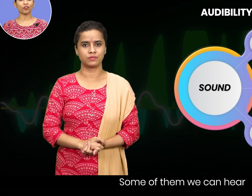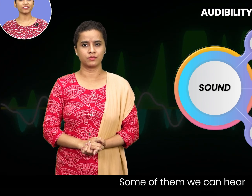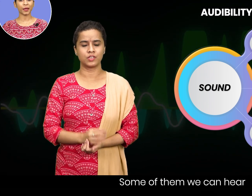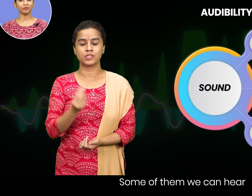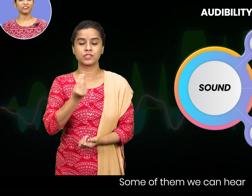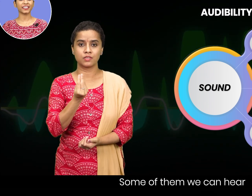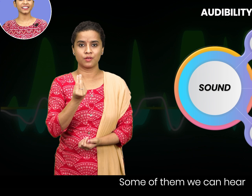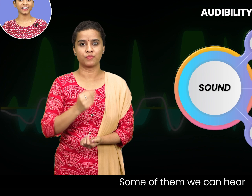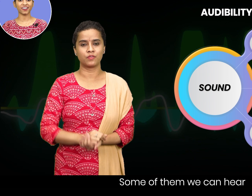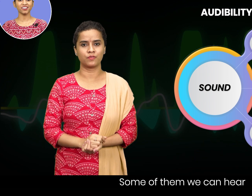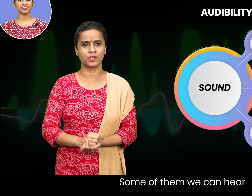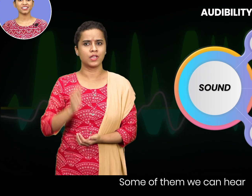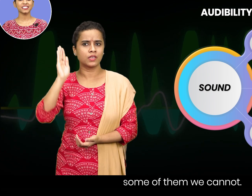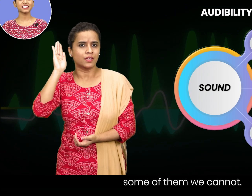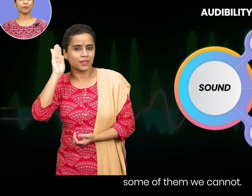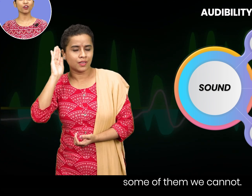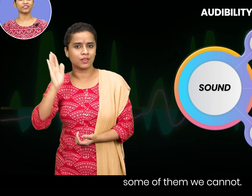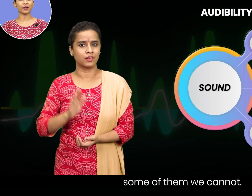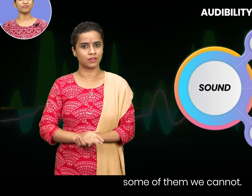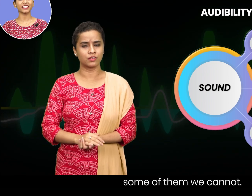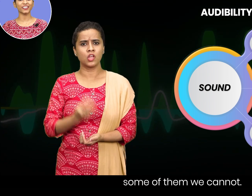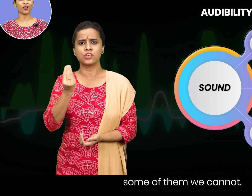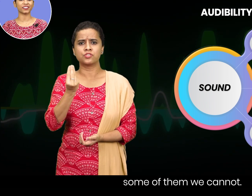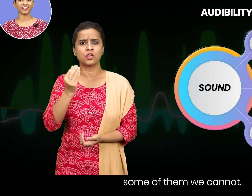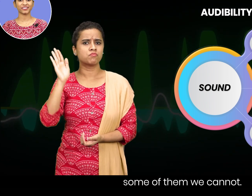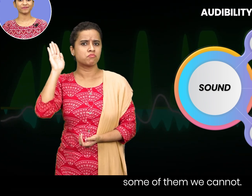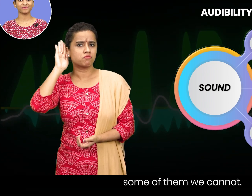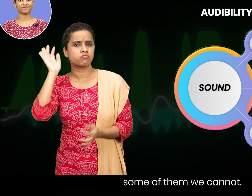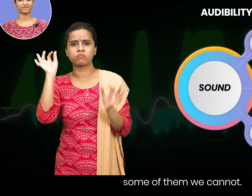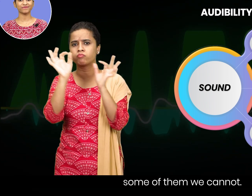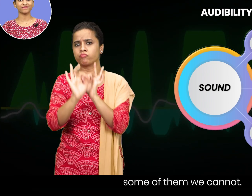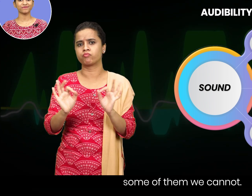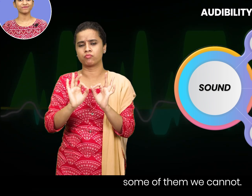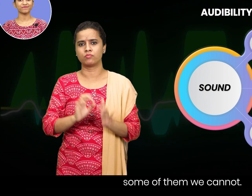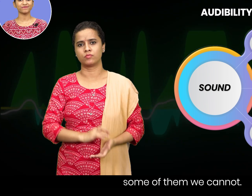Some of them we can hear, some of them we cannot.